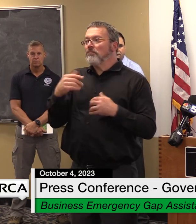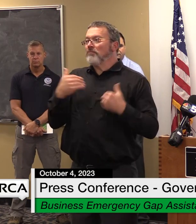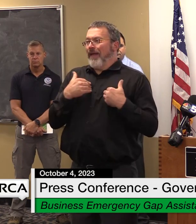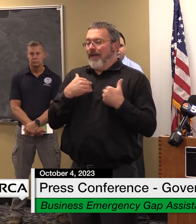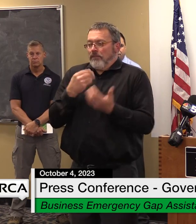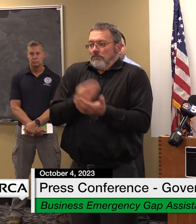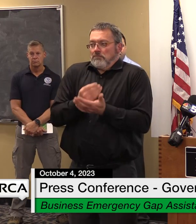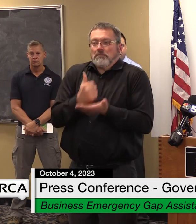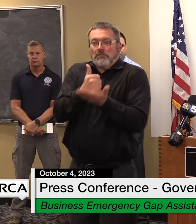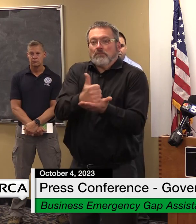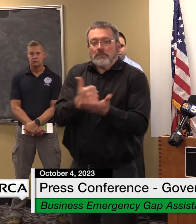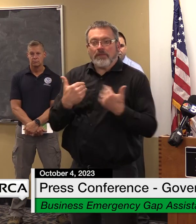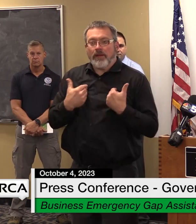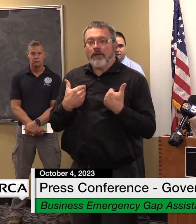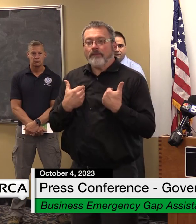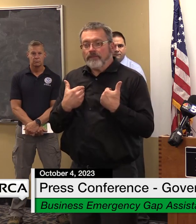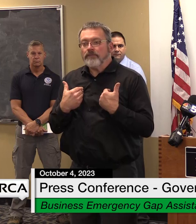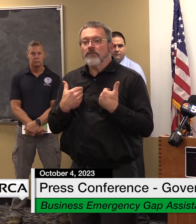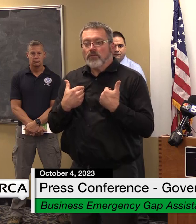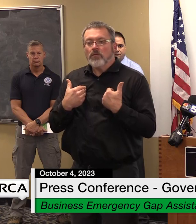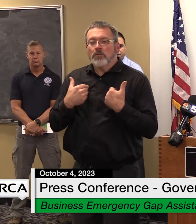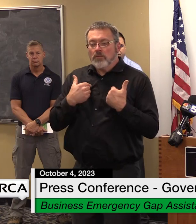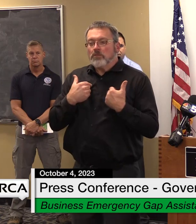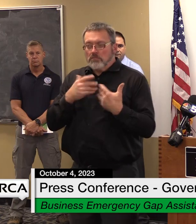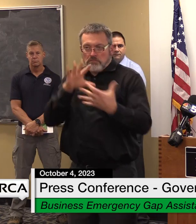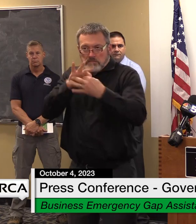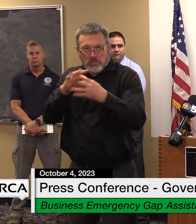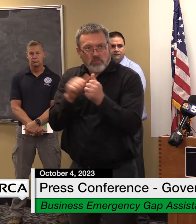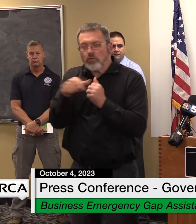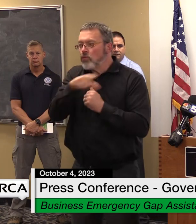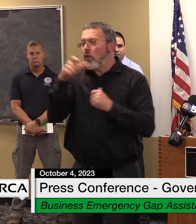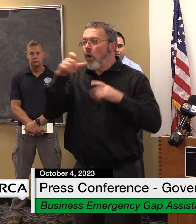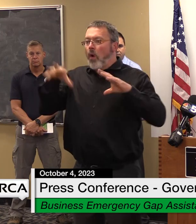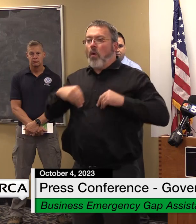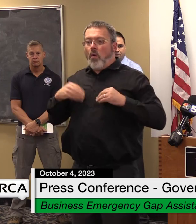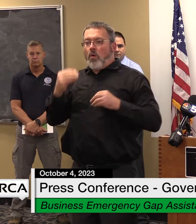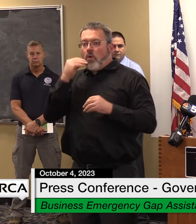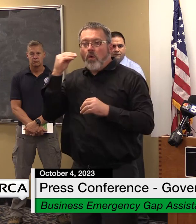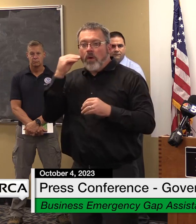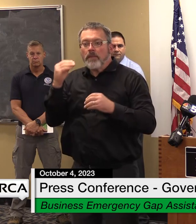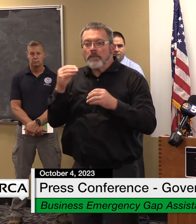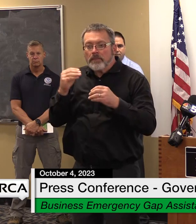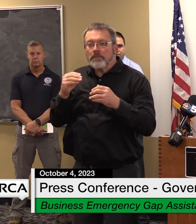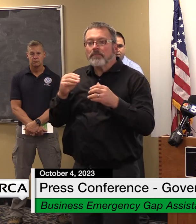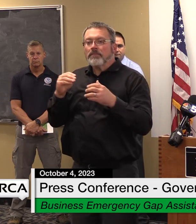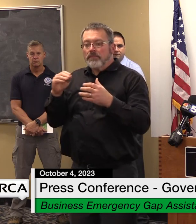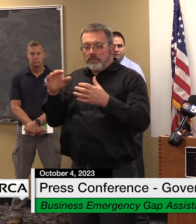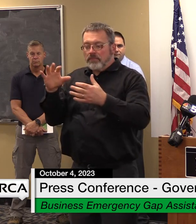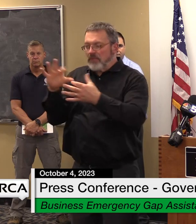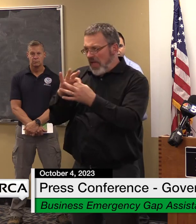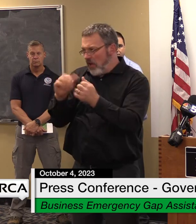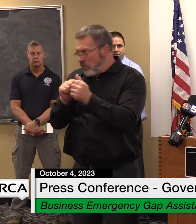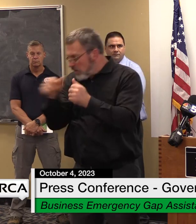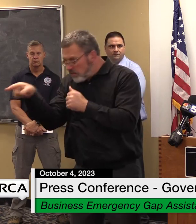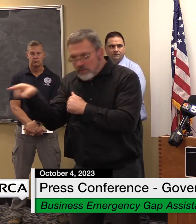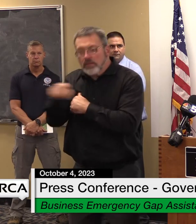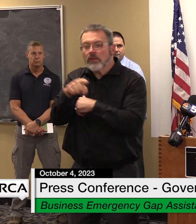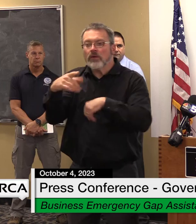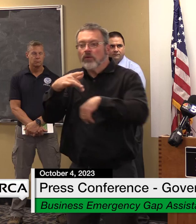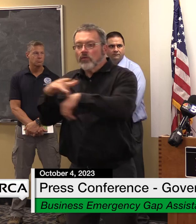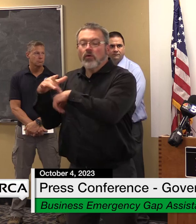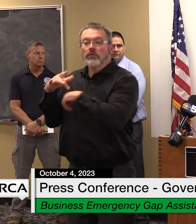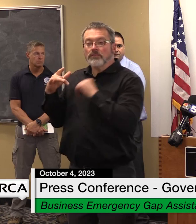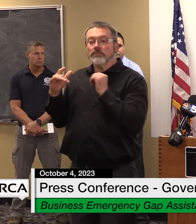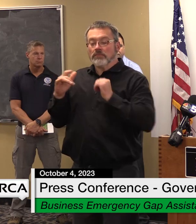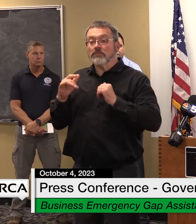with homeowners to connect them to the resources as well. To make sure we reach as many impacted